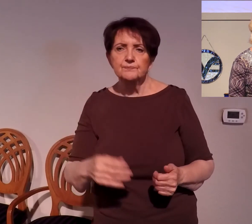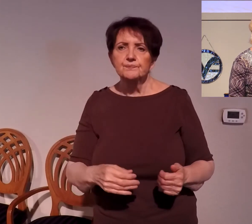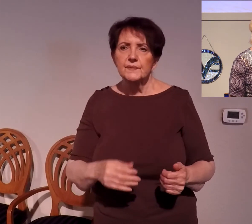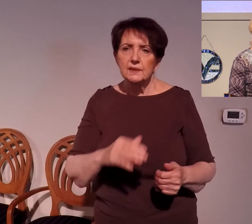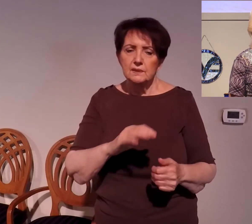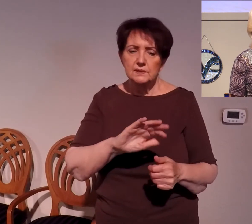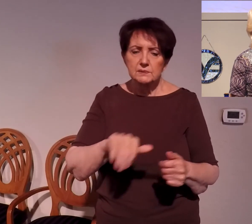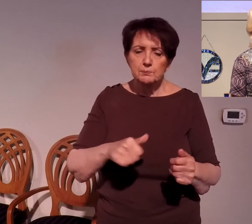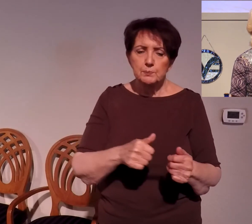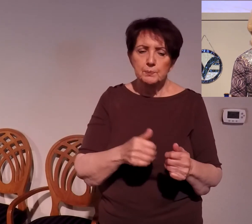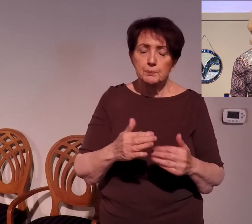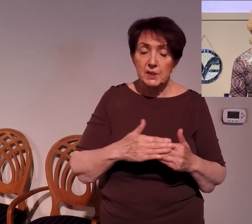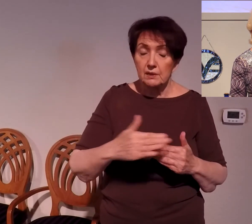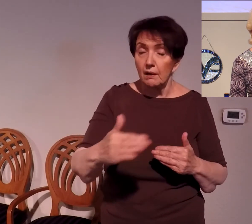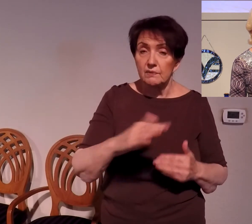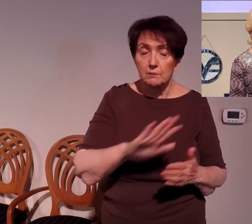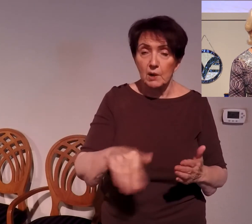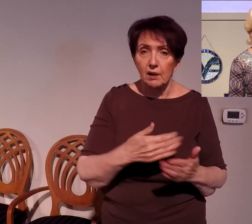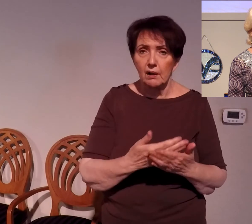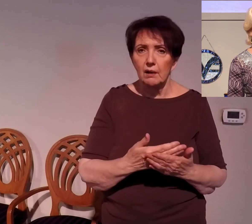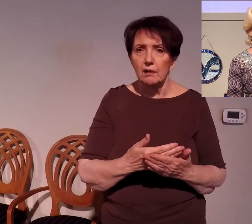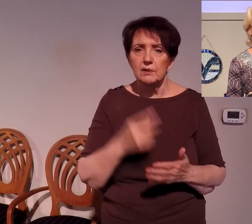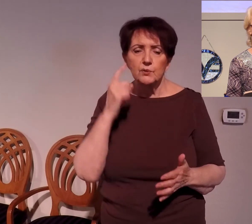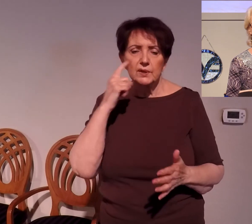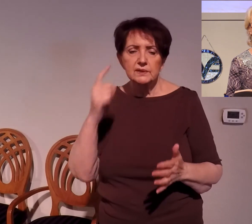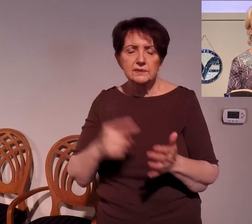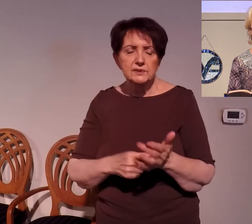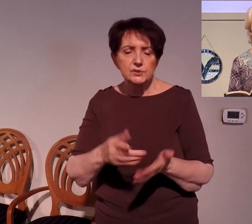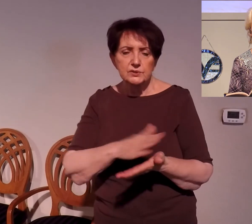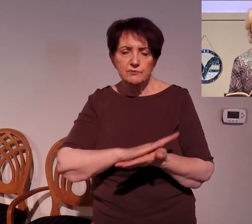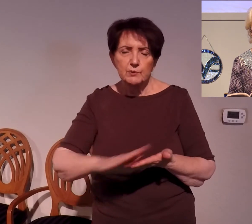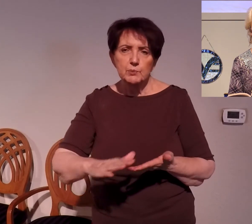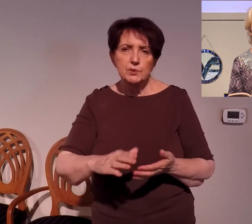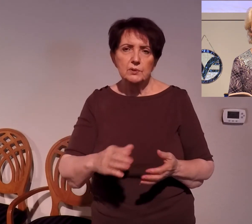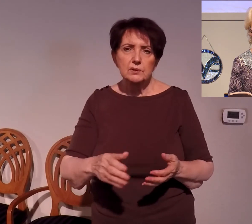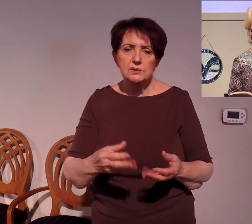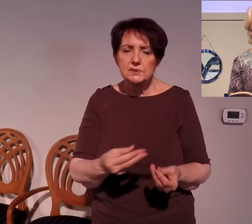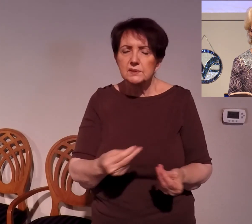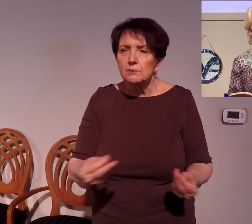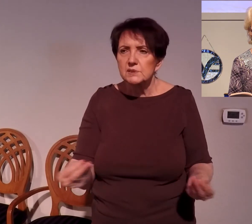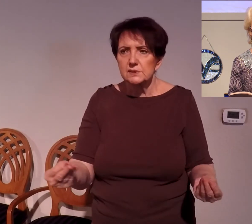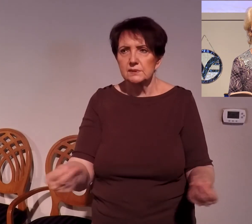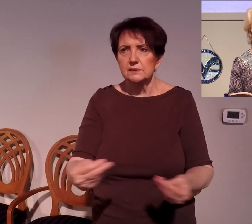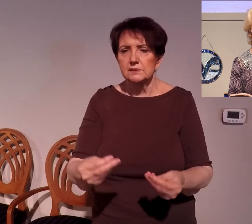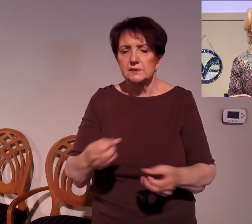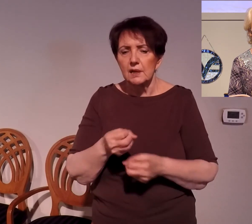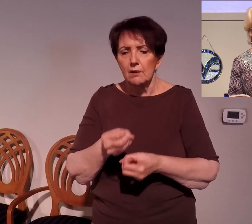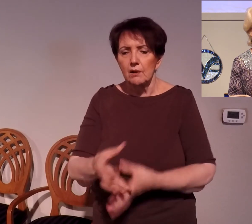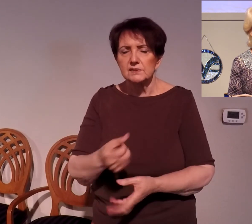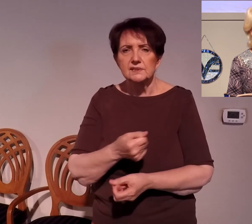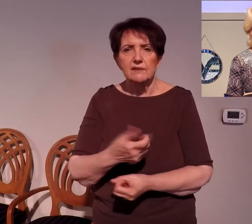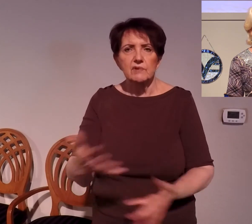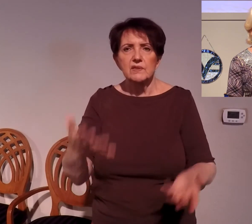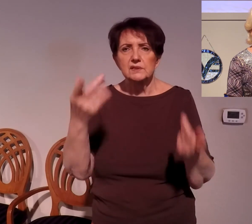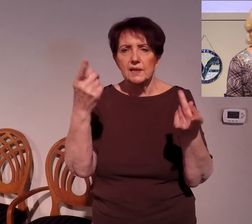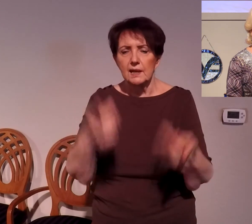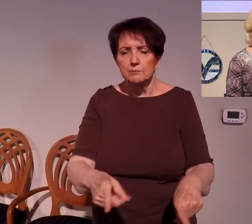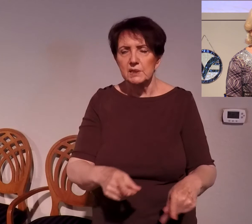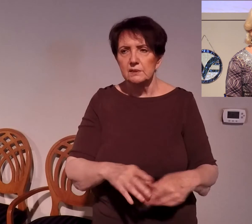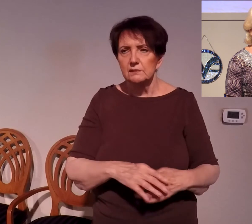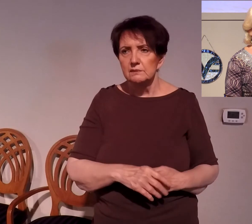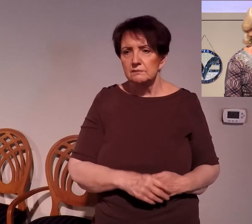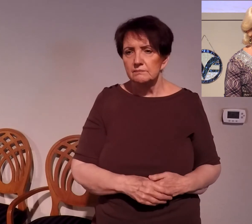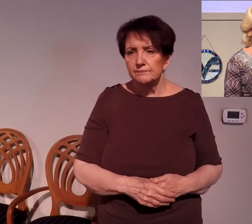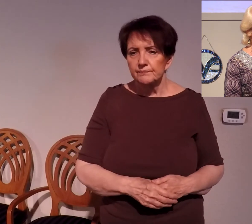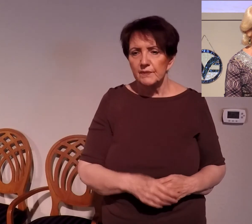all. It is a recognition of the pure substance and undifferentiated being that causes all to be. It is a